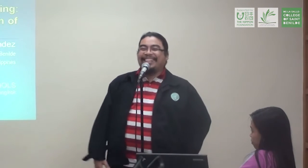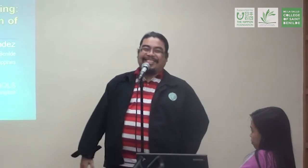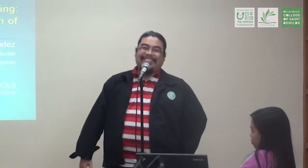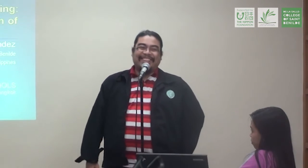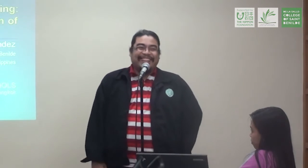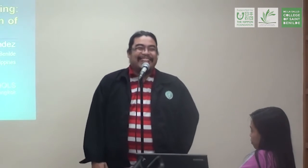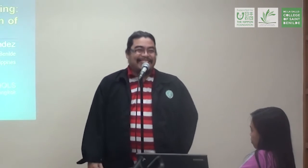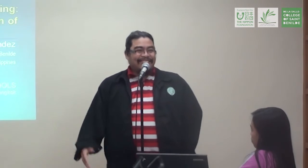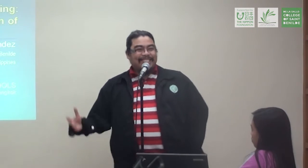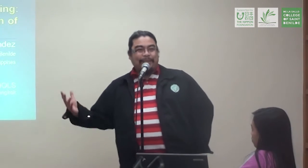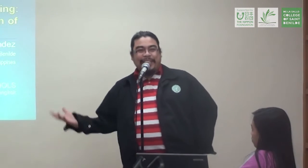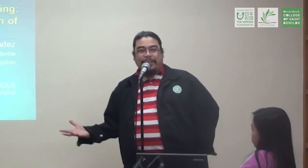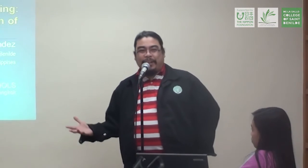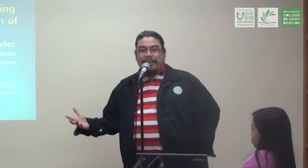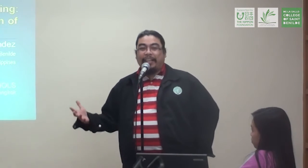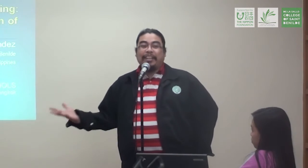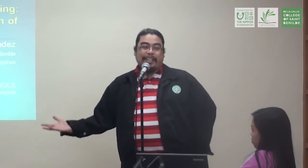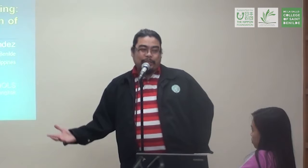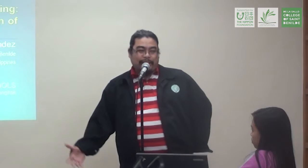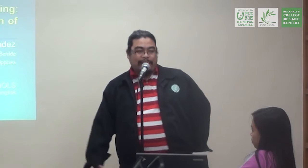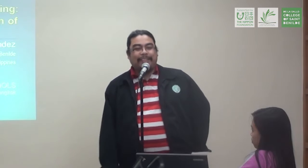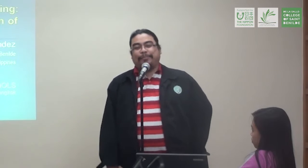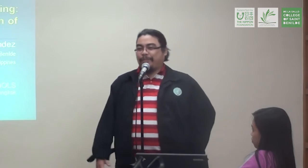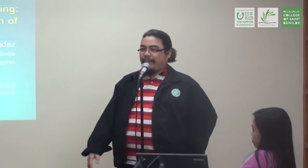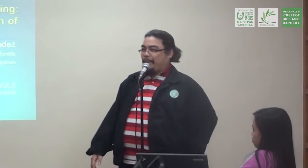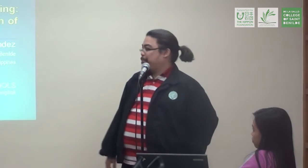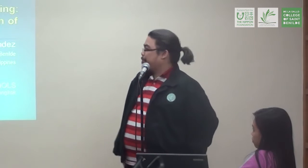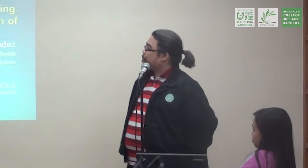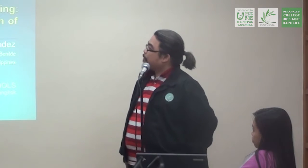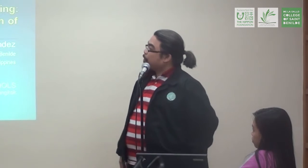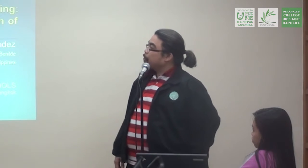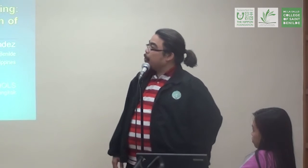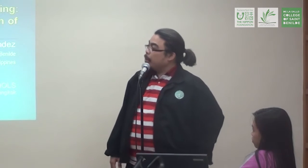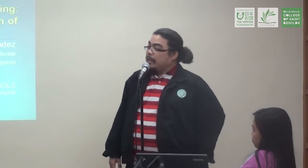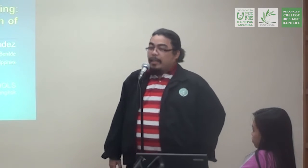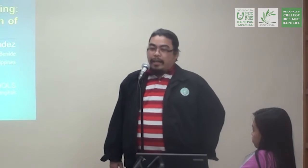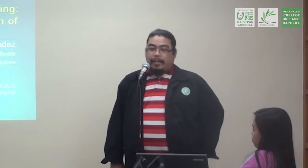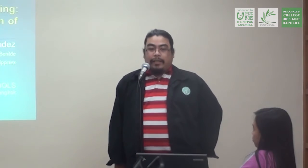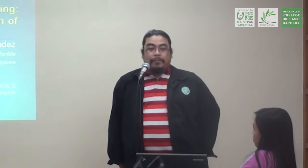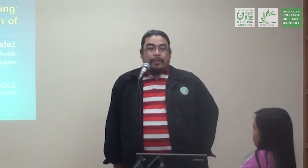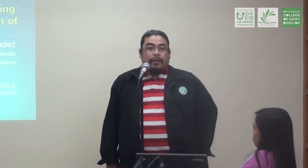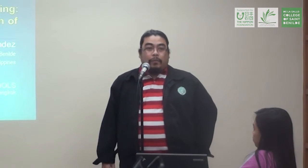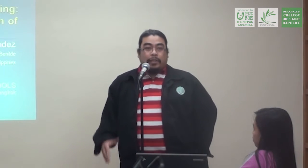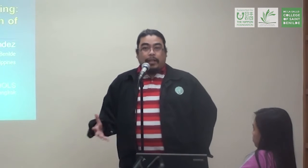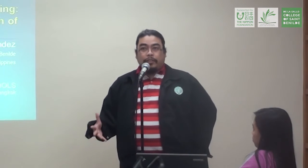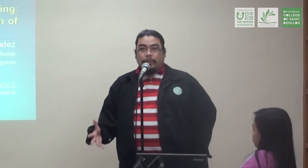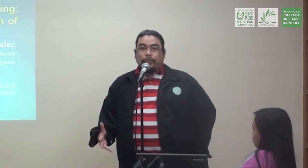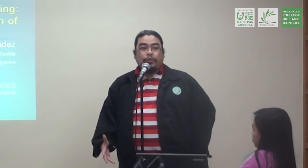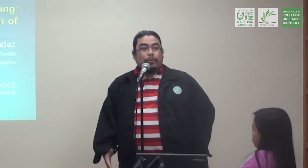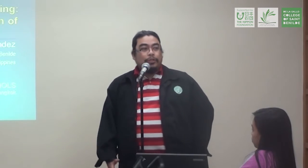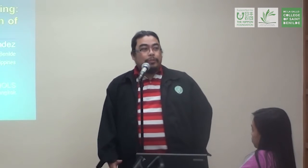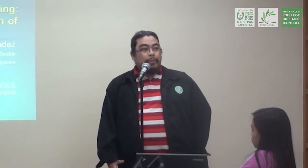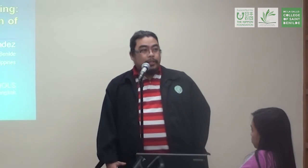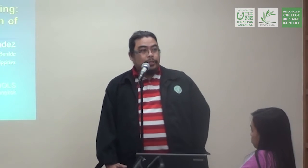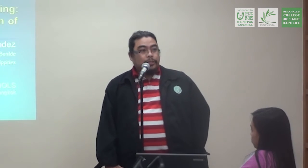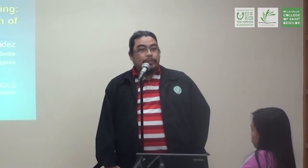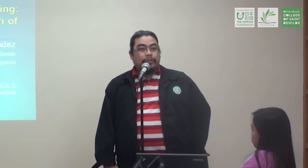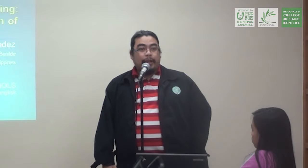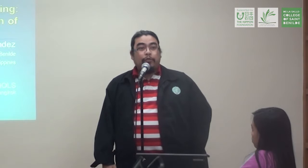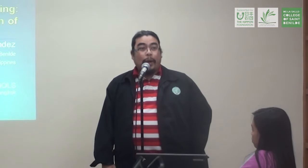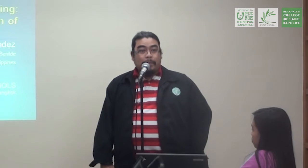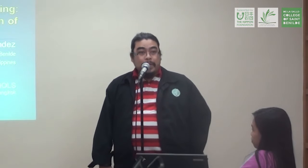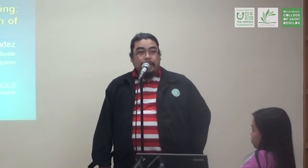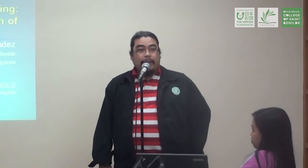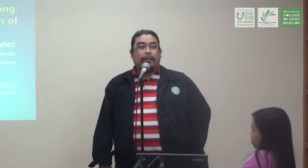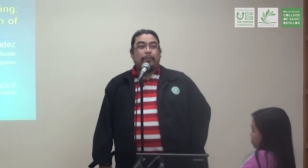basically. So this is something, an addition. Okay. So what I saw to do was